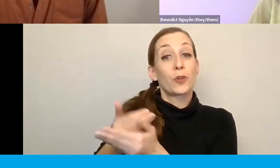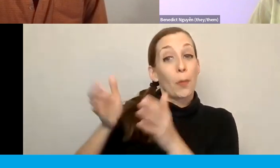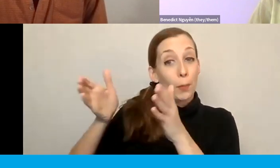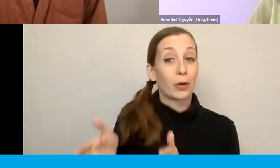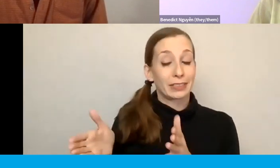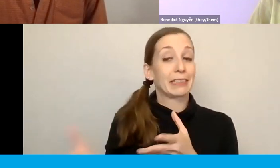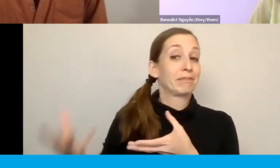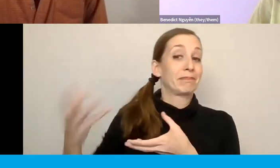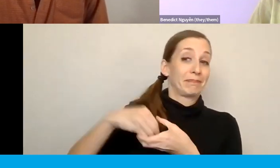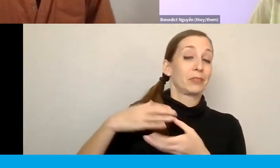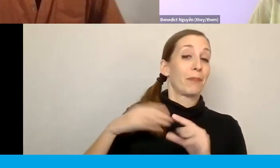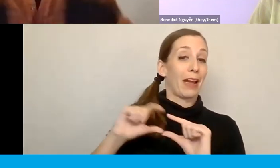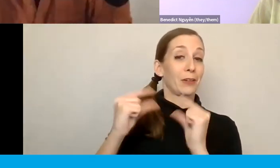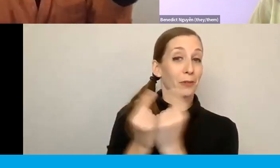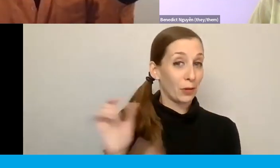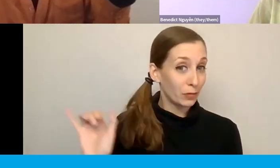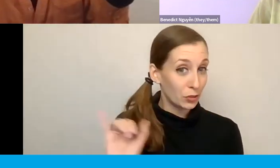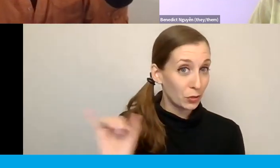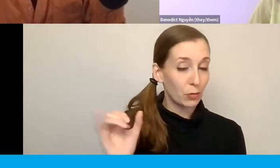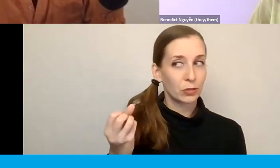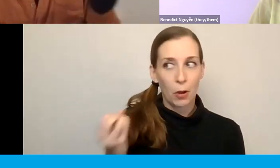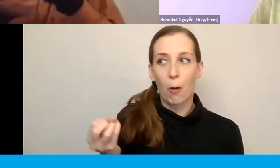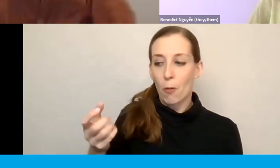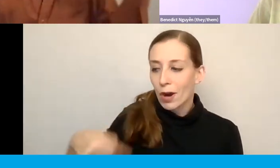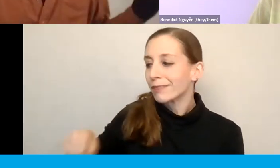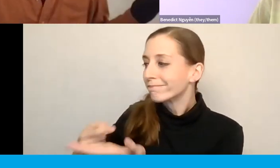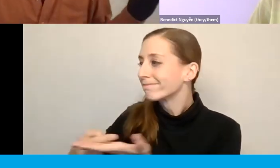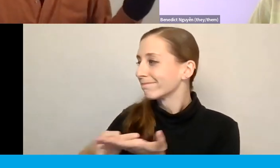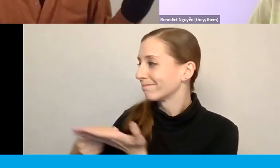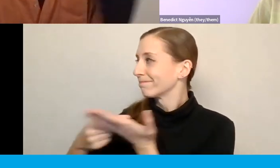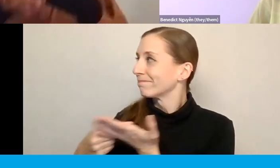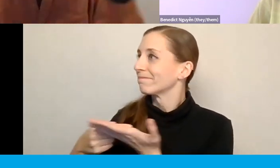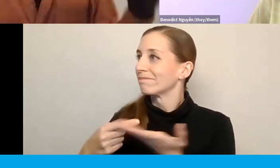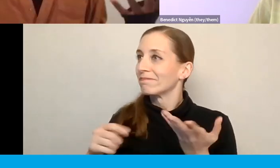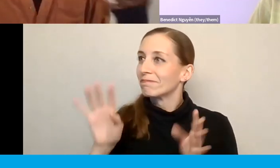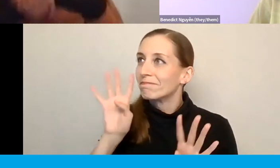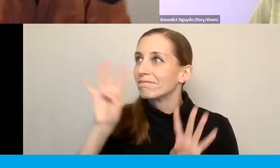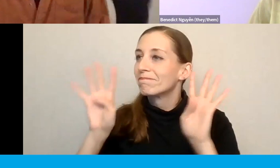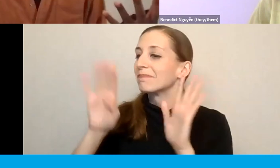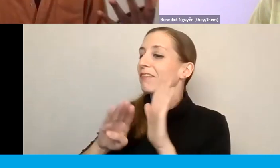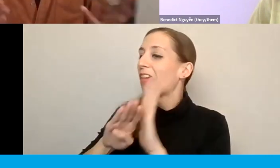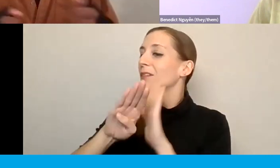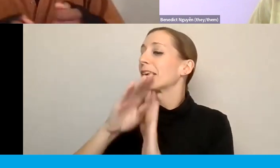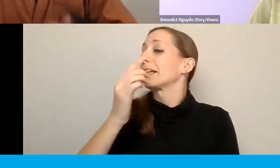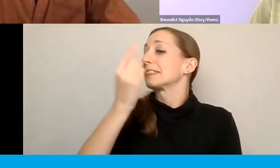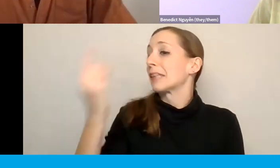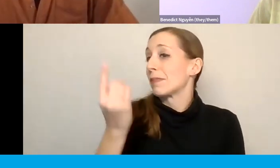are working up to something that I think will come in the spring or early